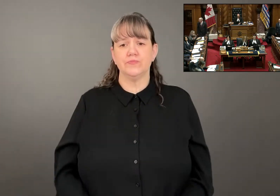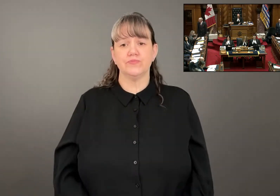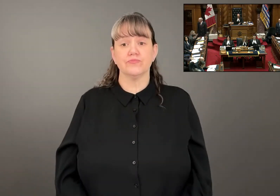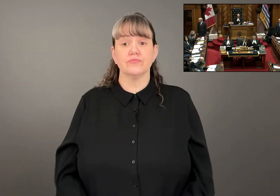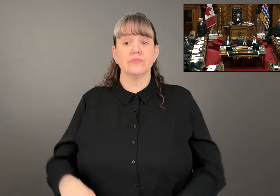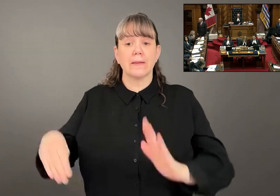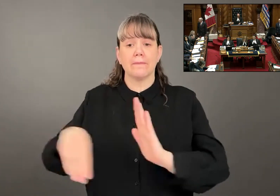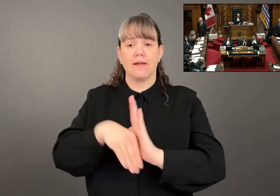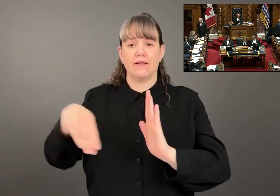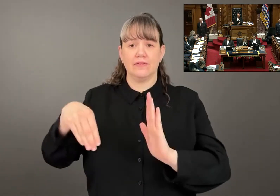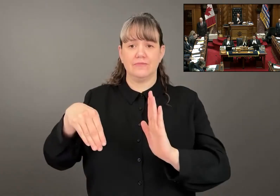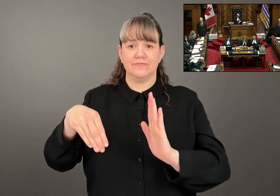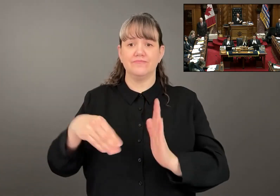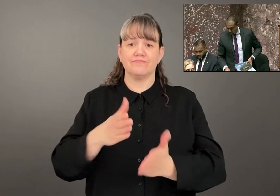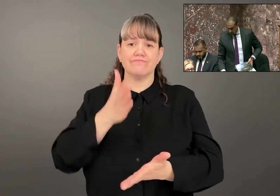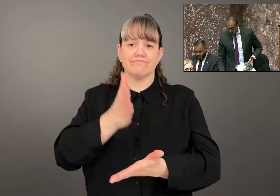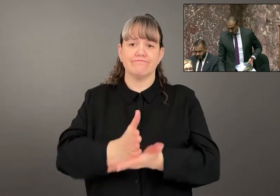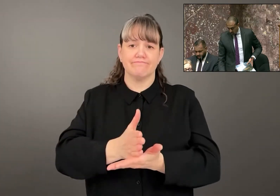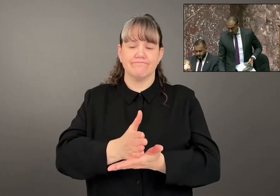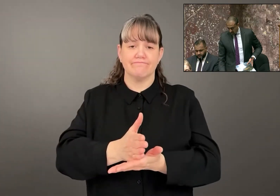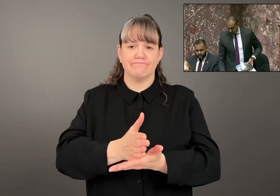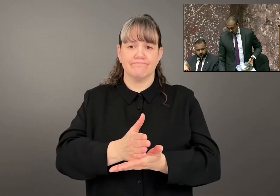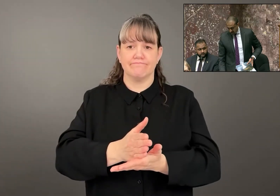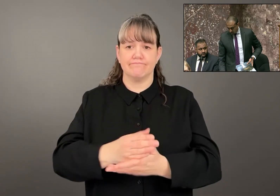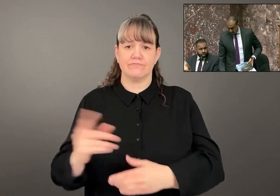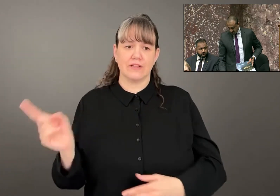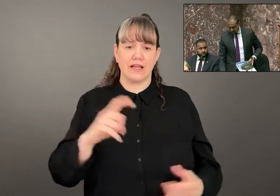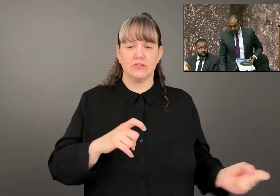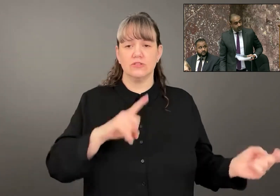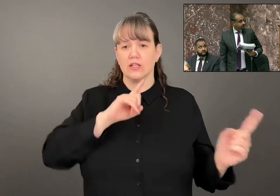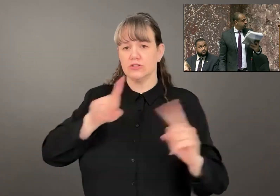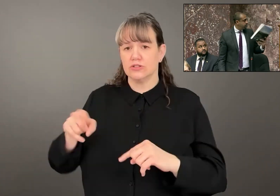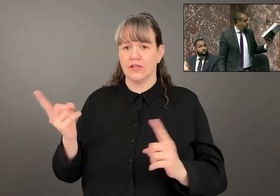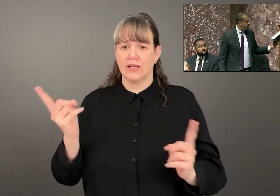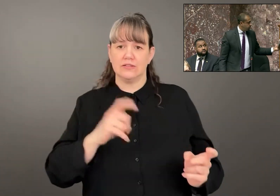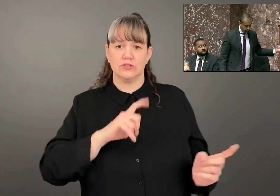the 2023-2024 annual report of the Island Trust.